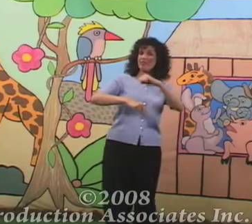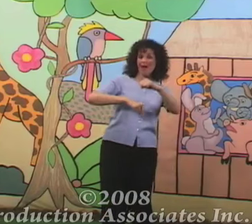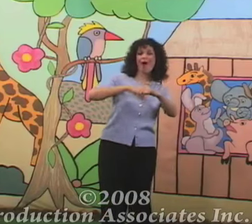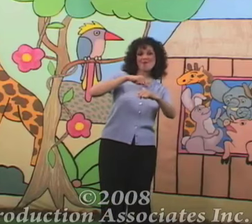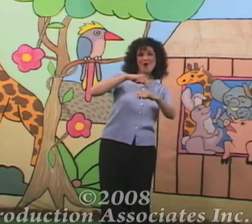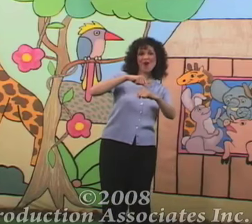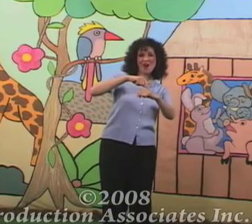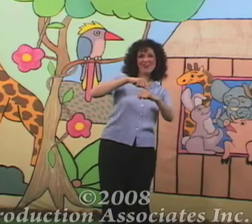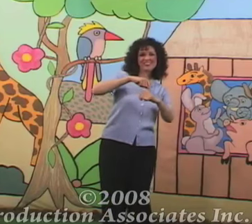the world.